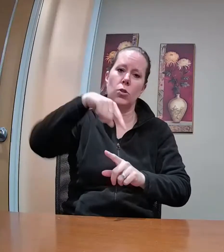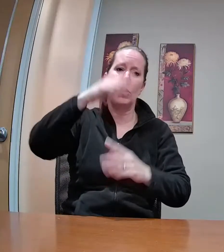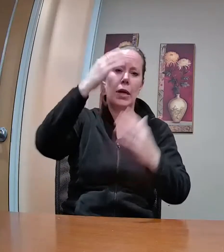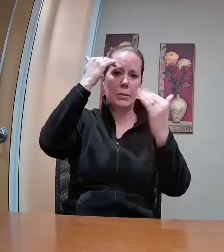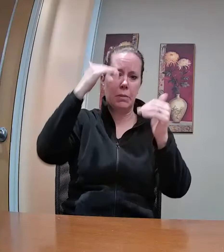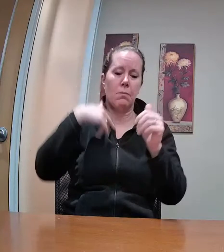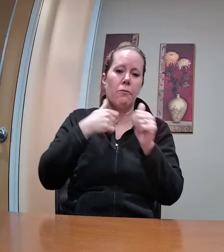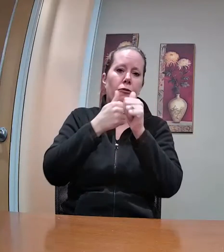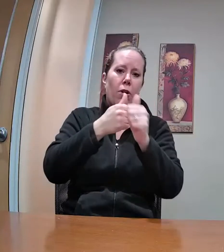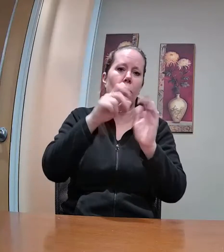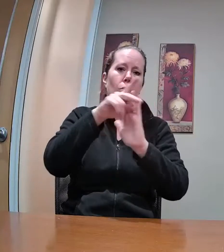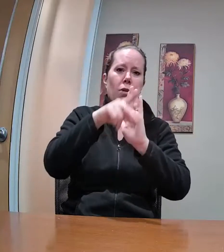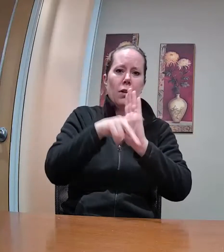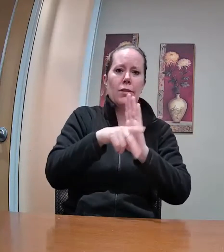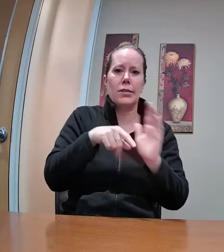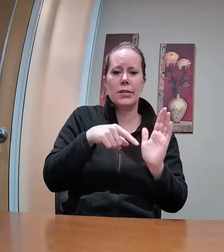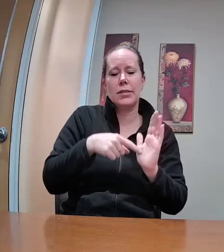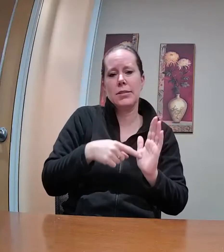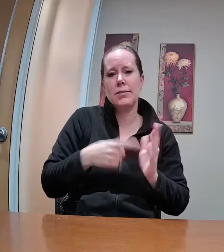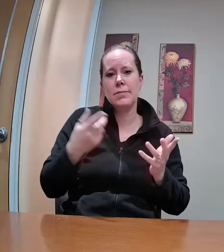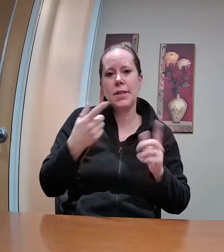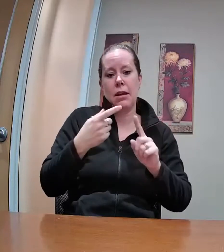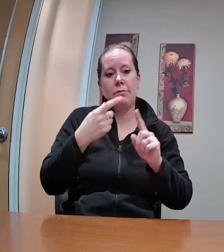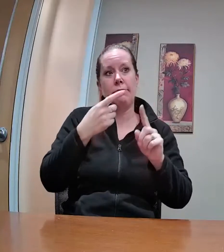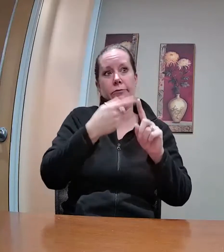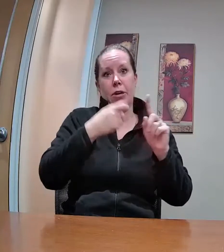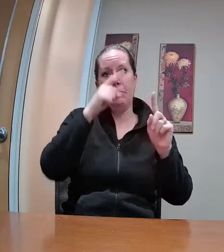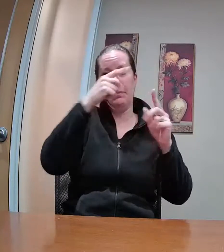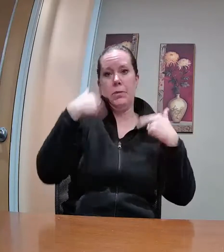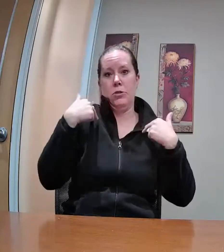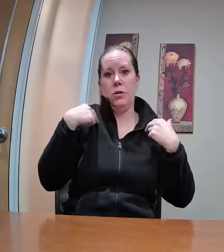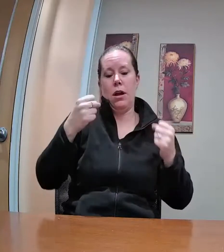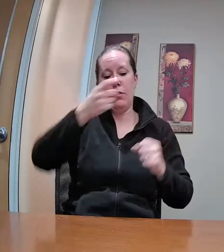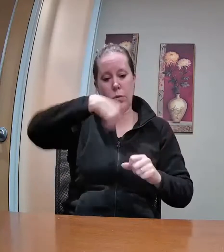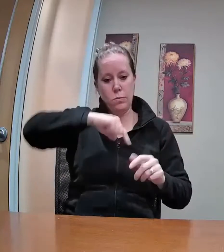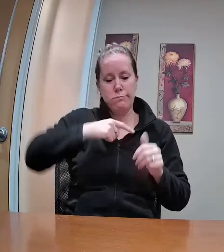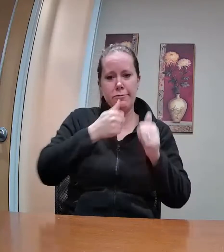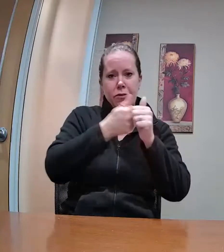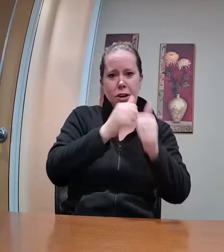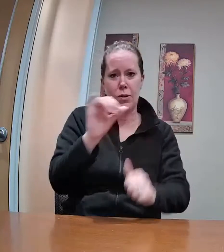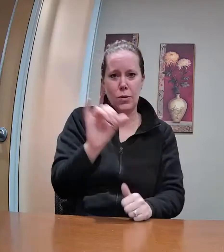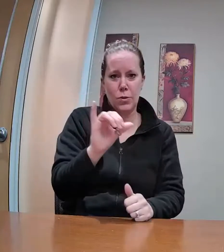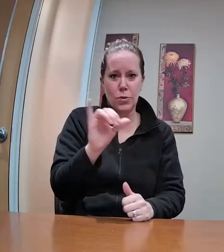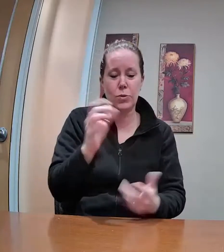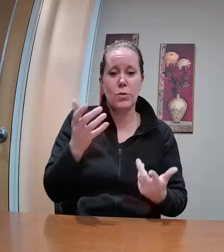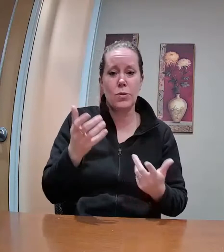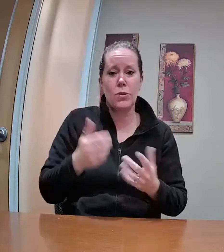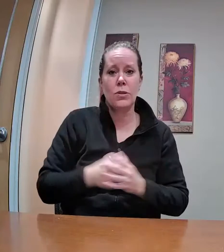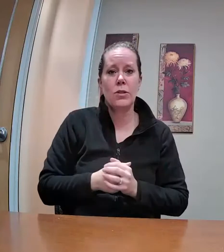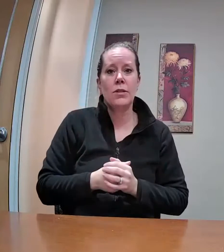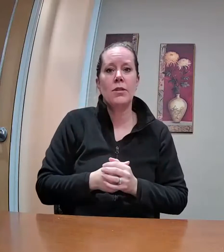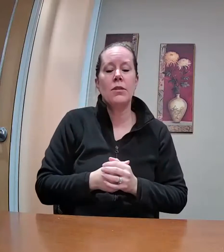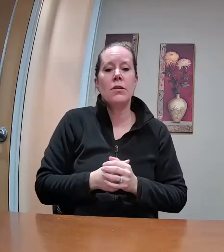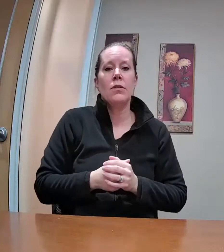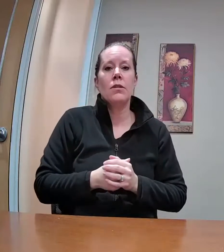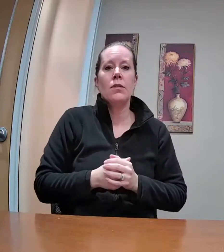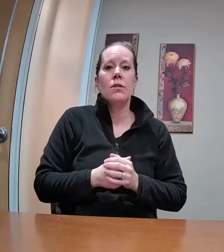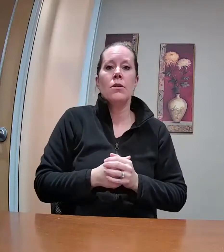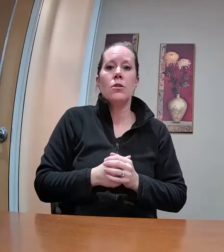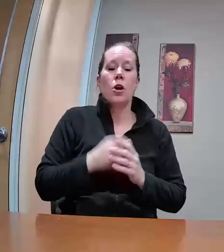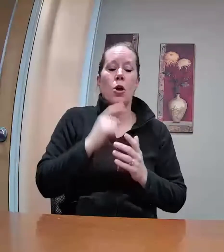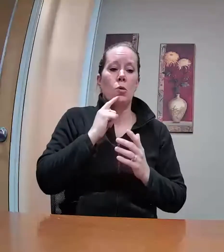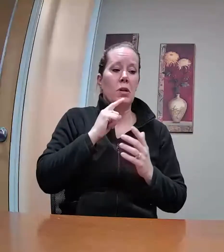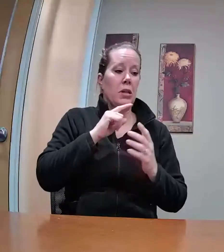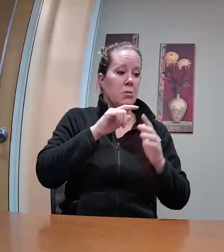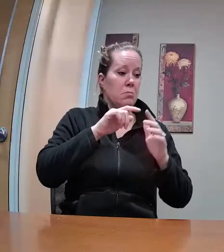the protocols that have been put in place by the ministry that we must follow. So really, that's everything I think I